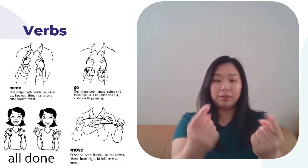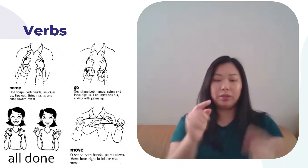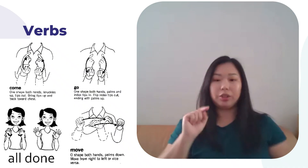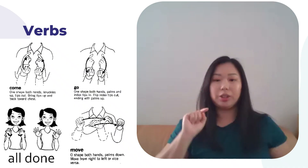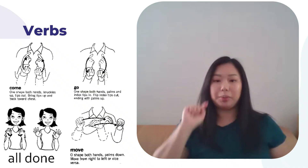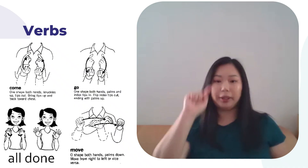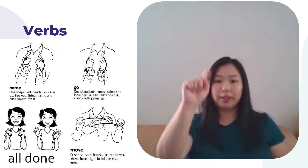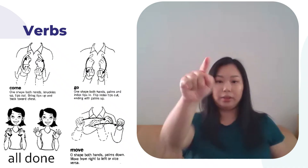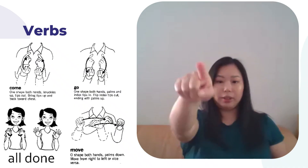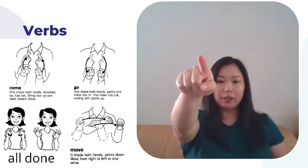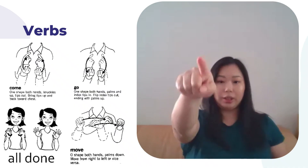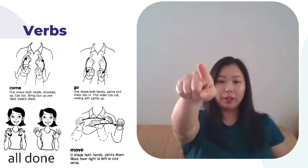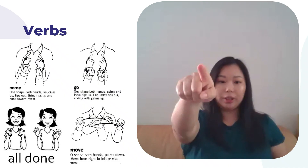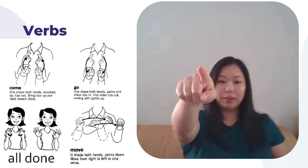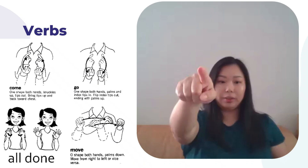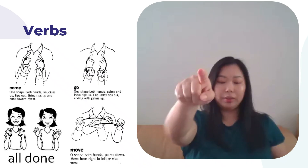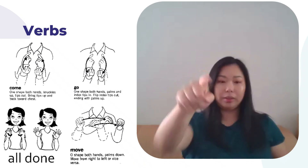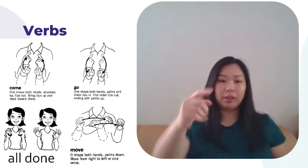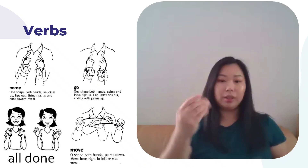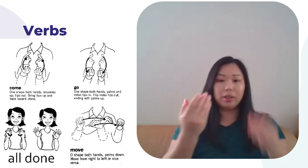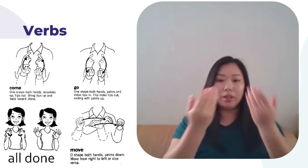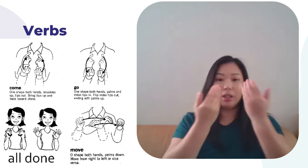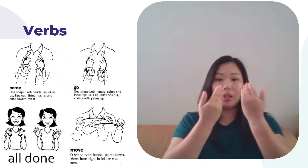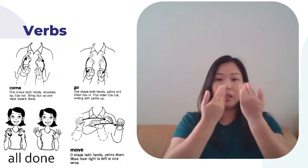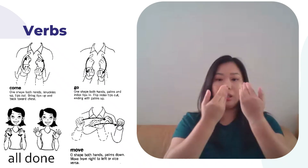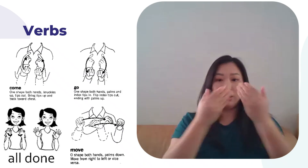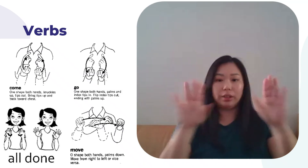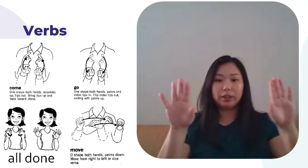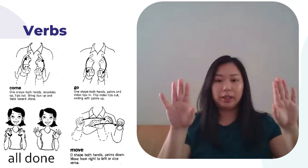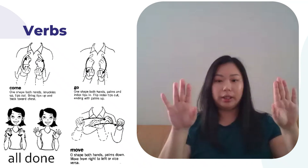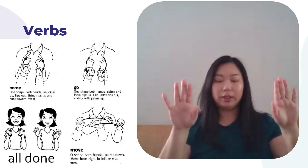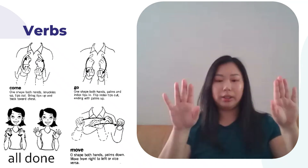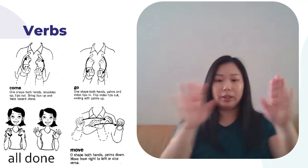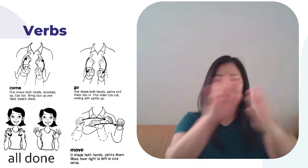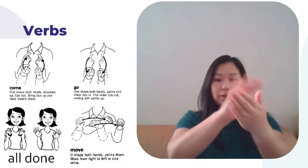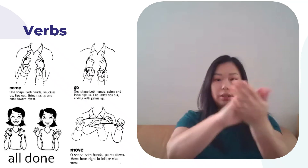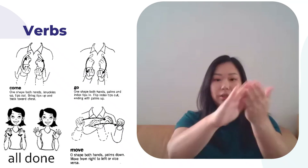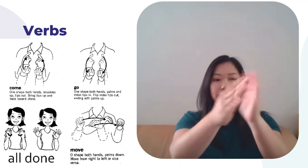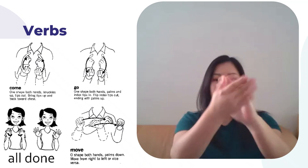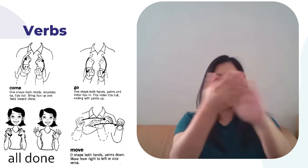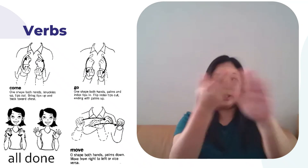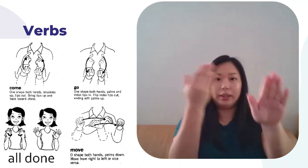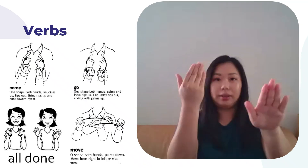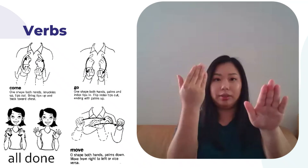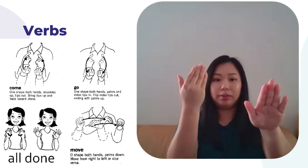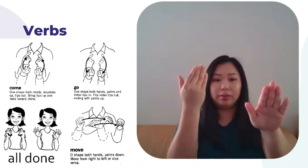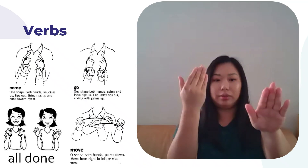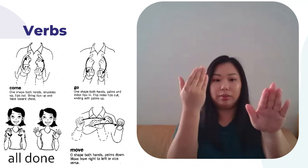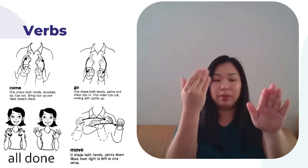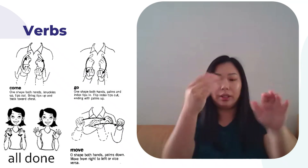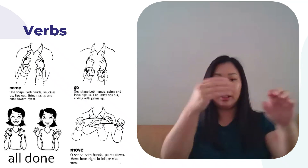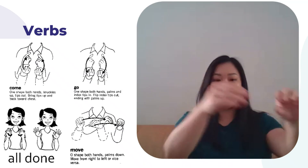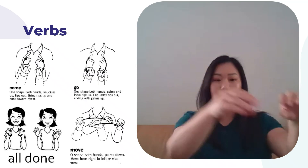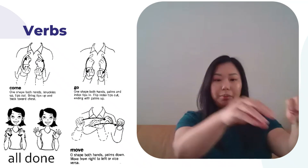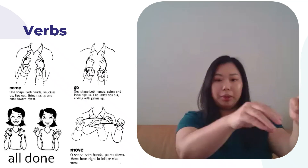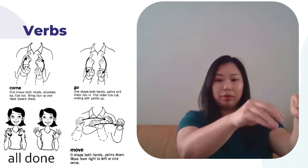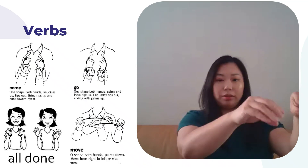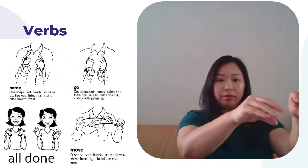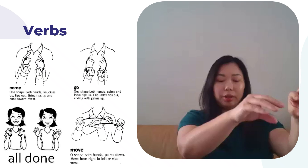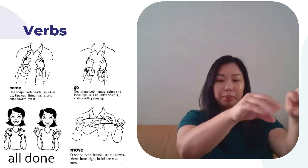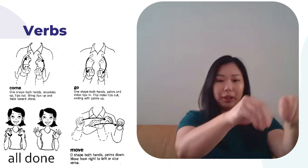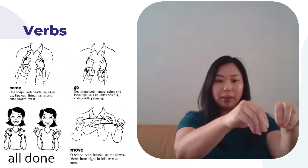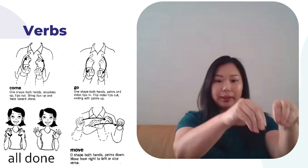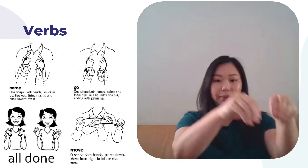go, or just point out go, all done or all done, and